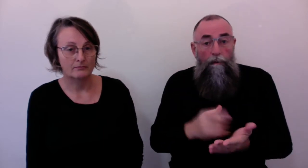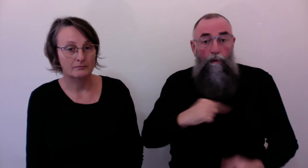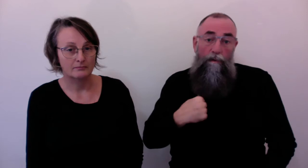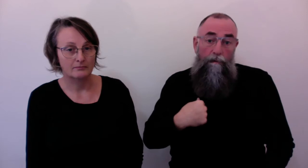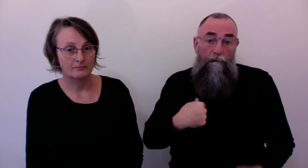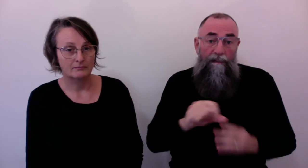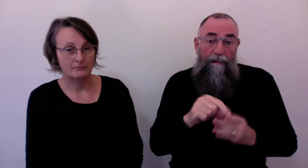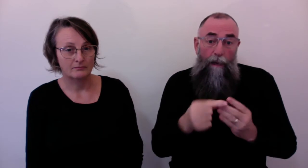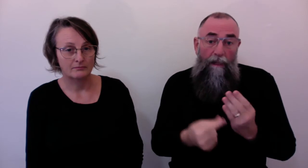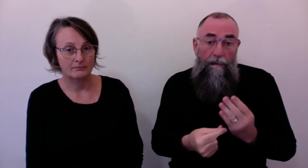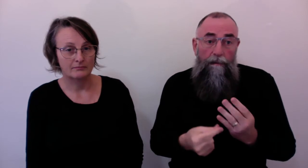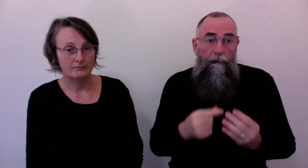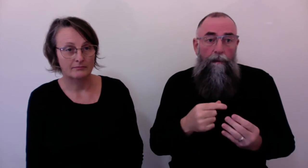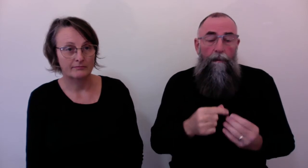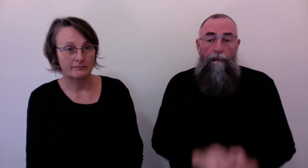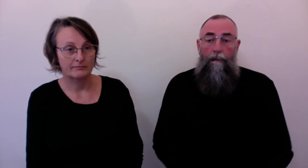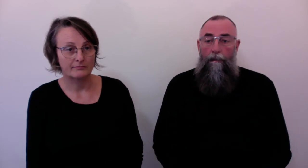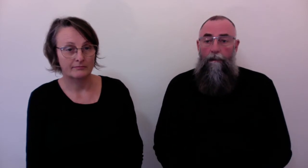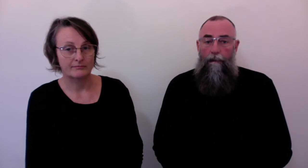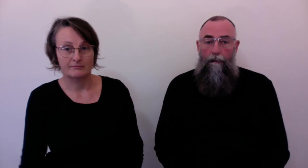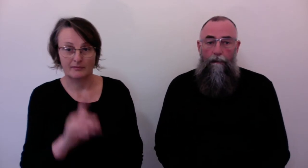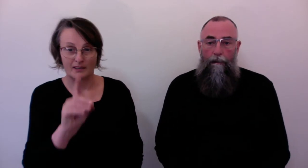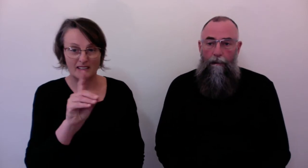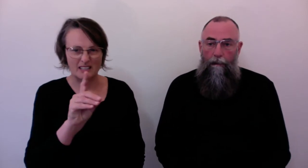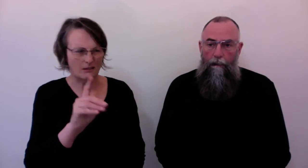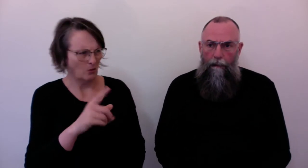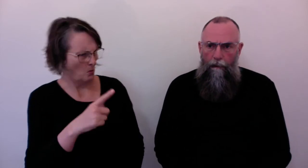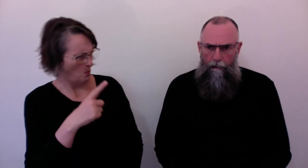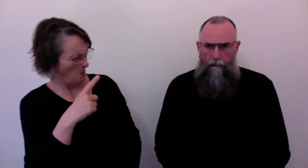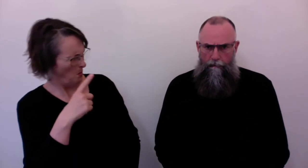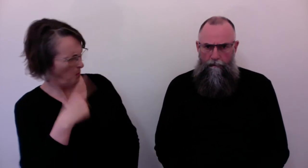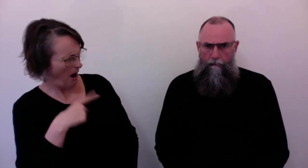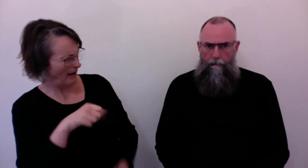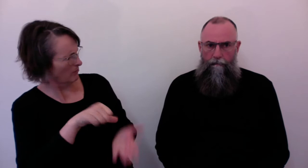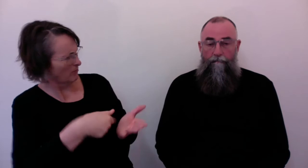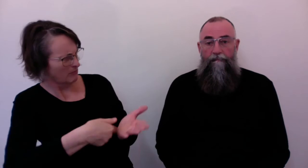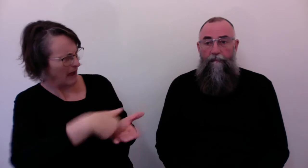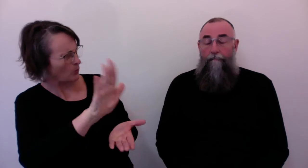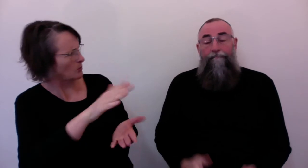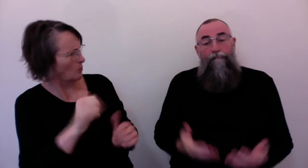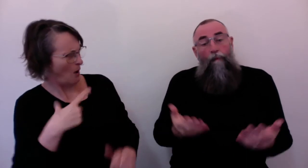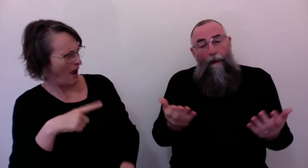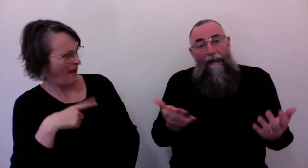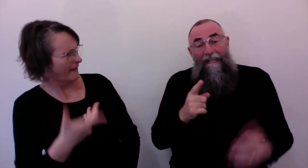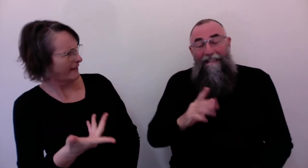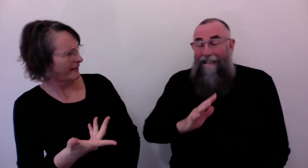was Well, wind it back. Why? What did they say to you? So it's interesting. I did the